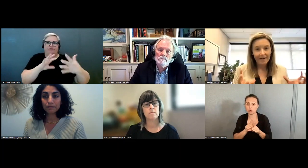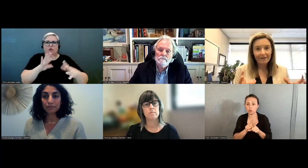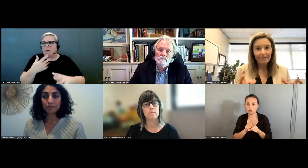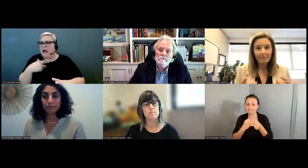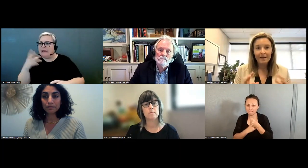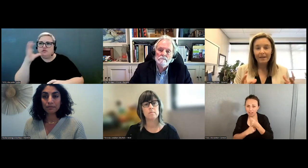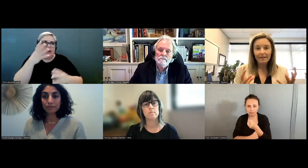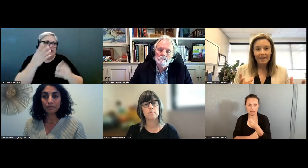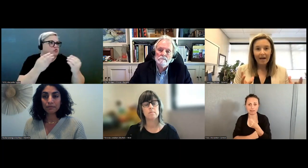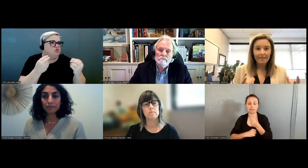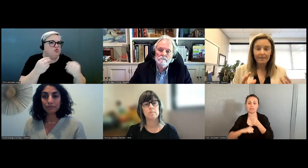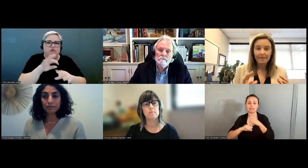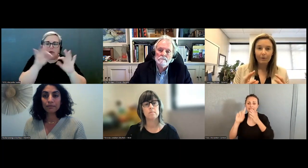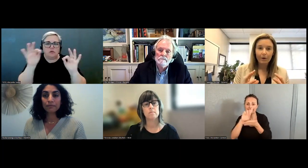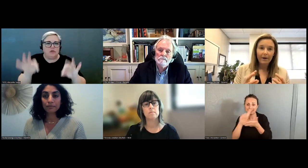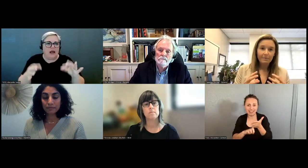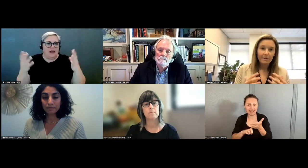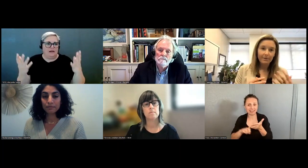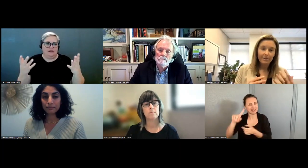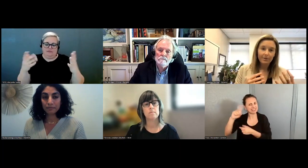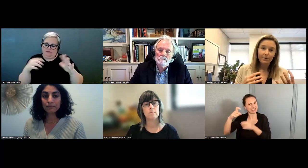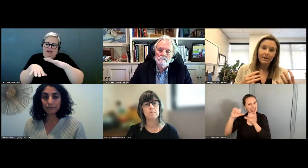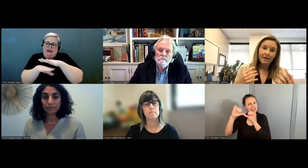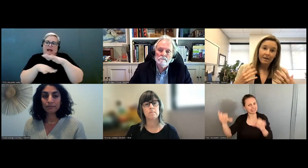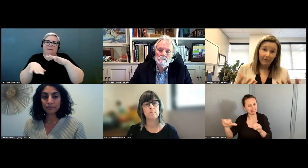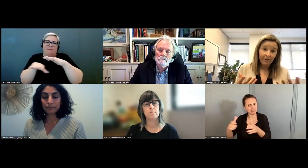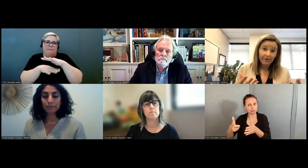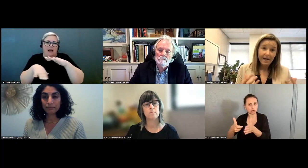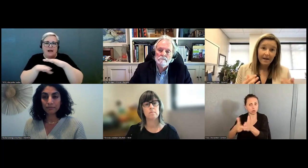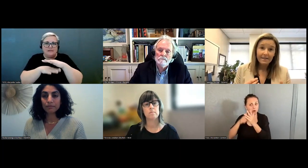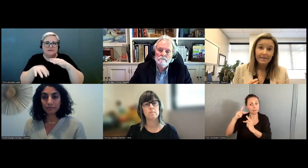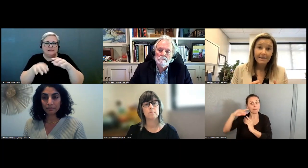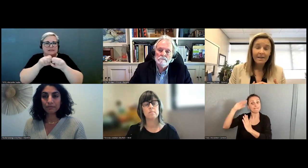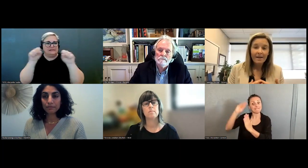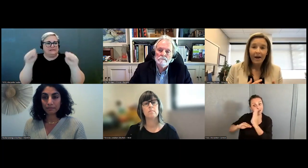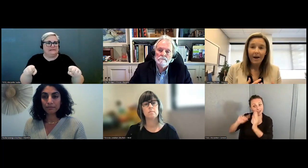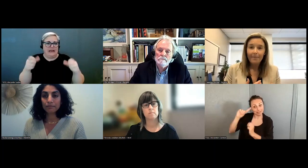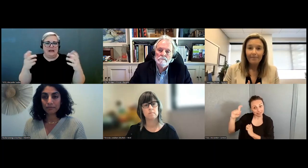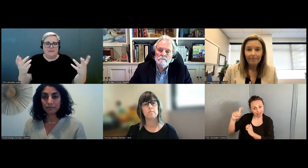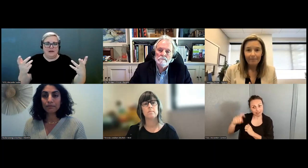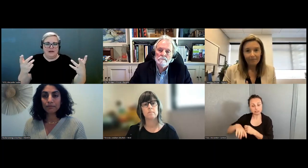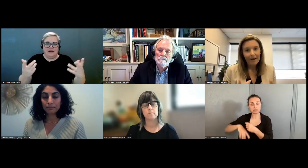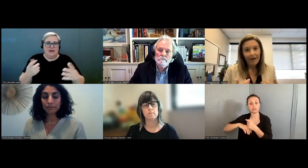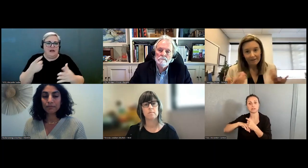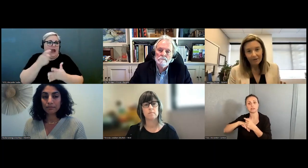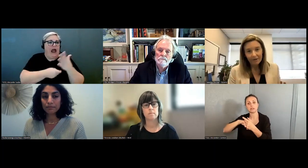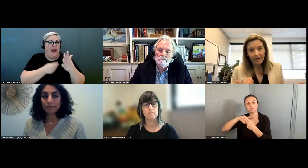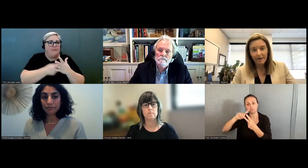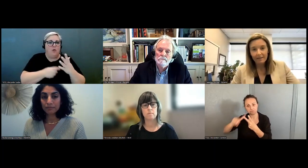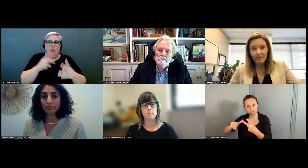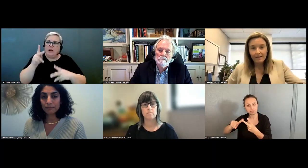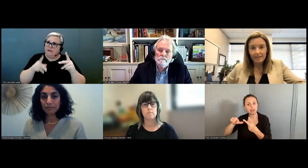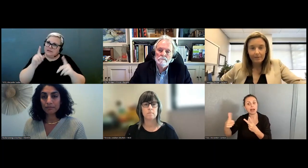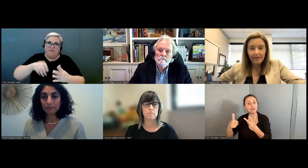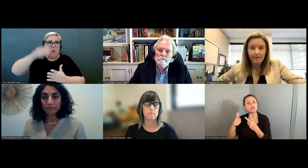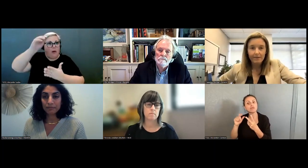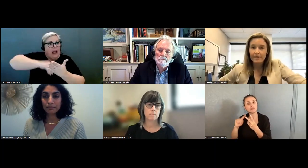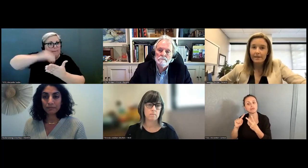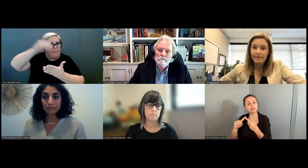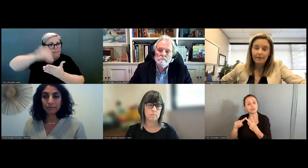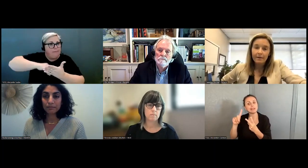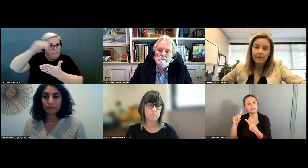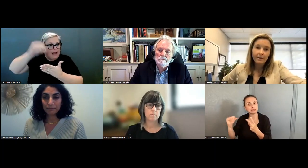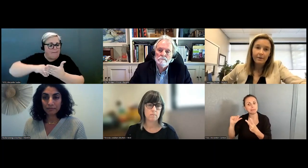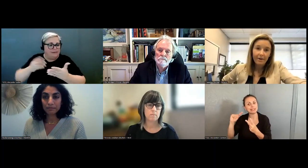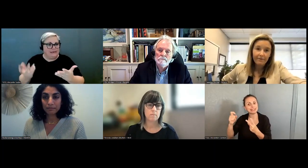fundamental design of it being in the tax system requires people to file their taxes. And the other aspect that the disability tax